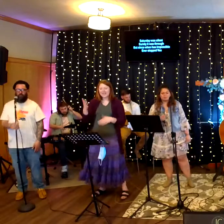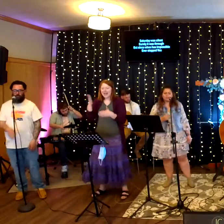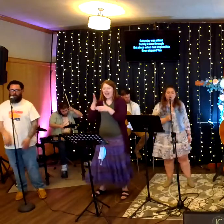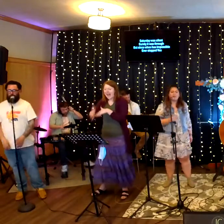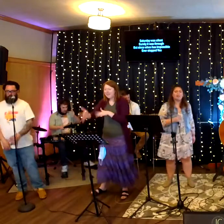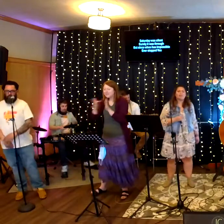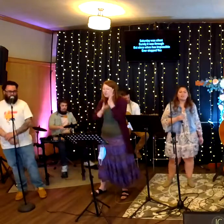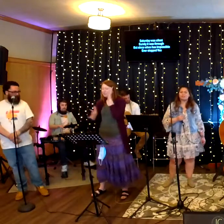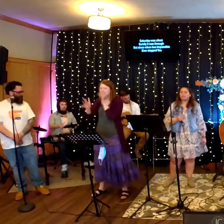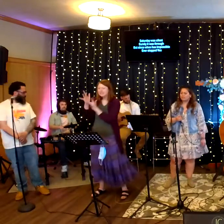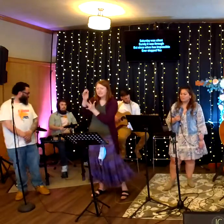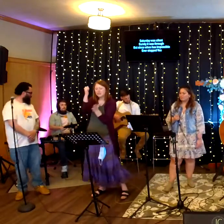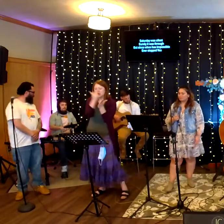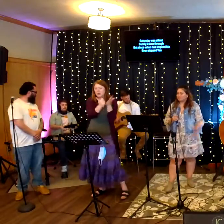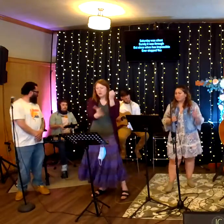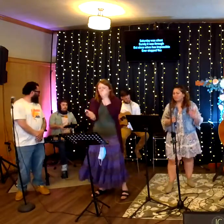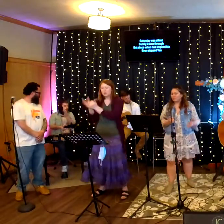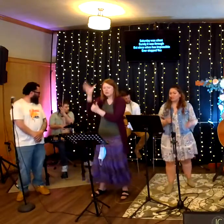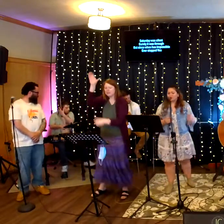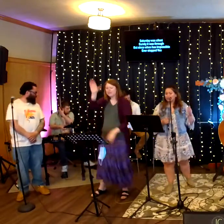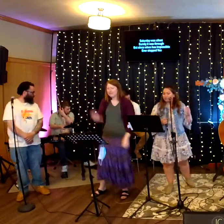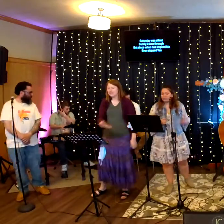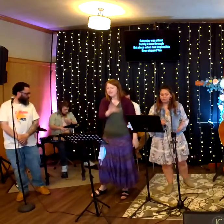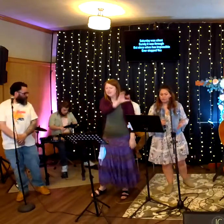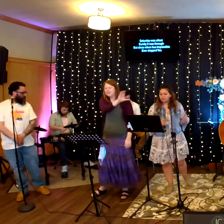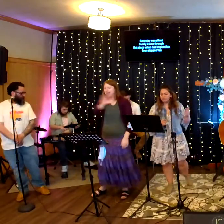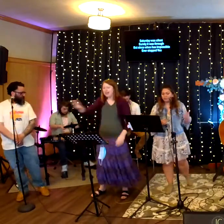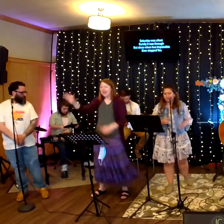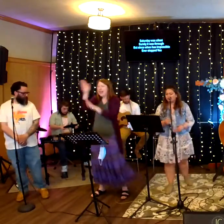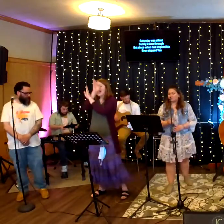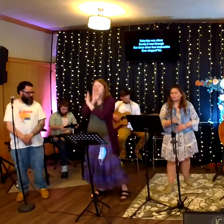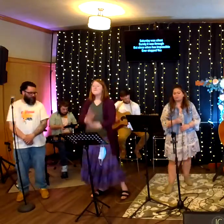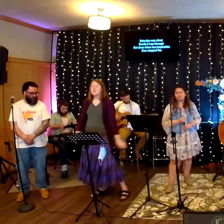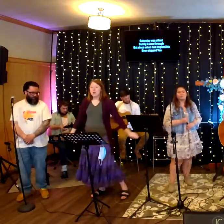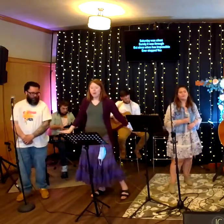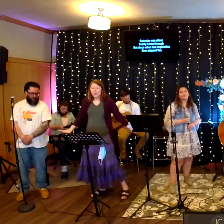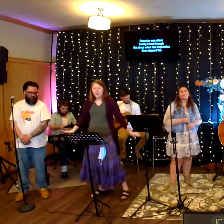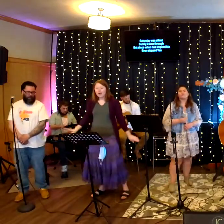Saturday was silent, surely it was through.